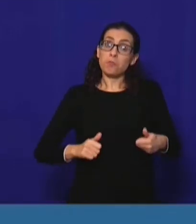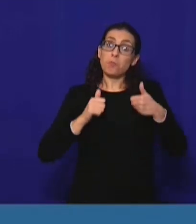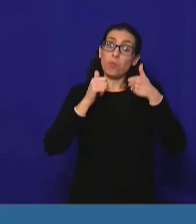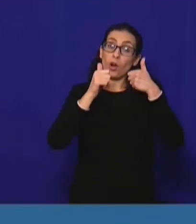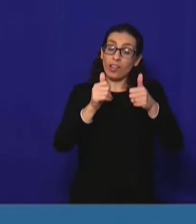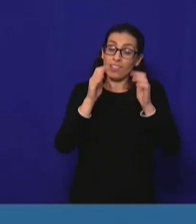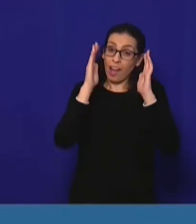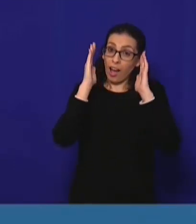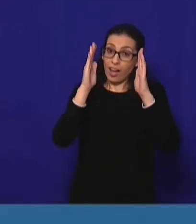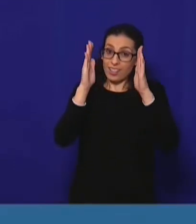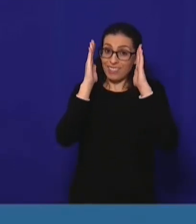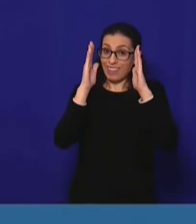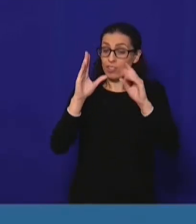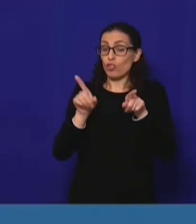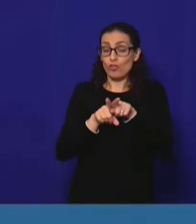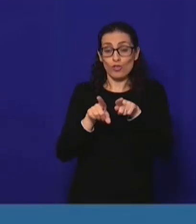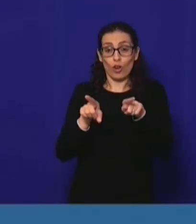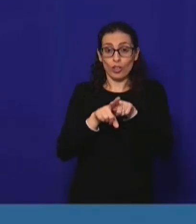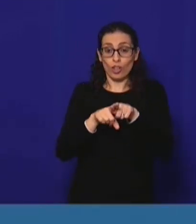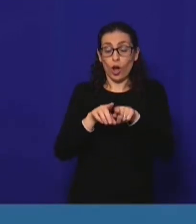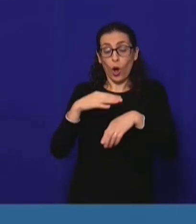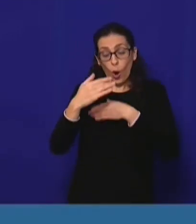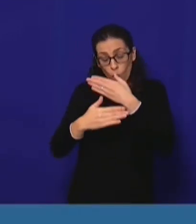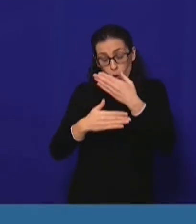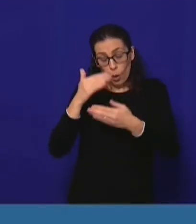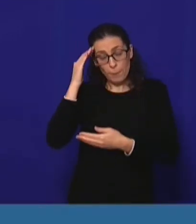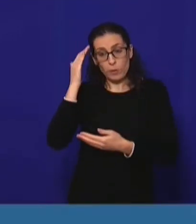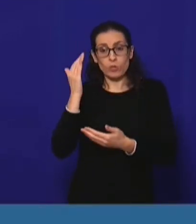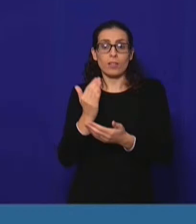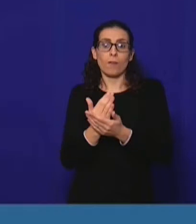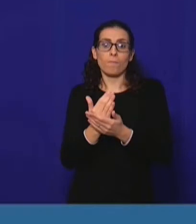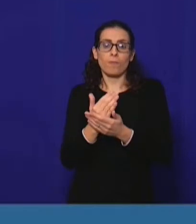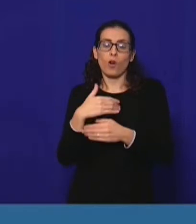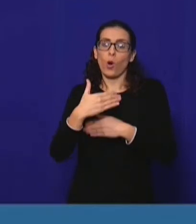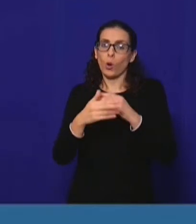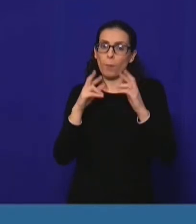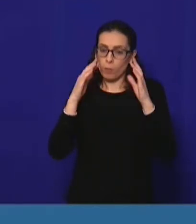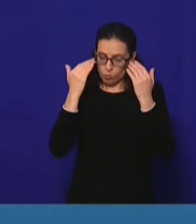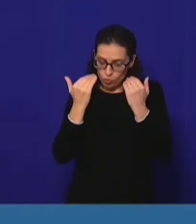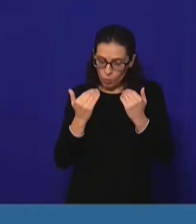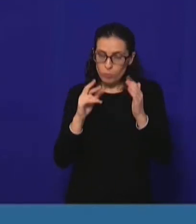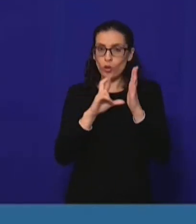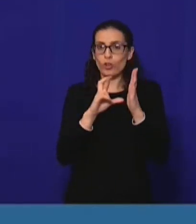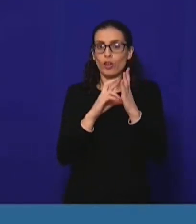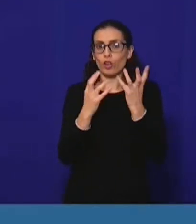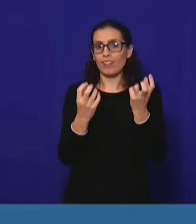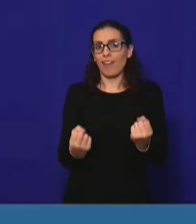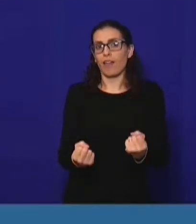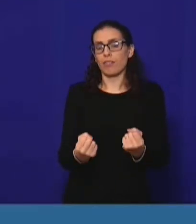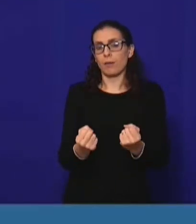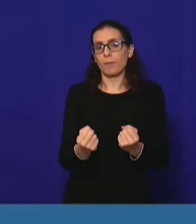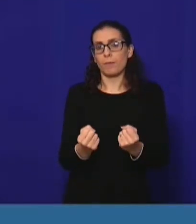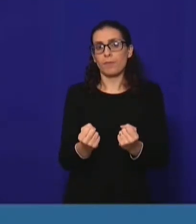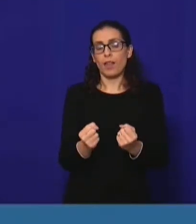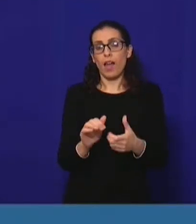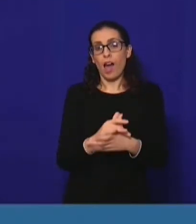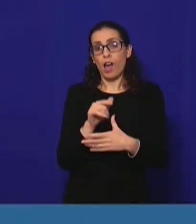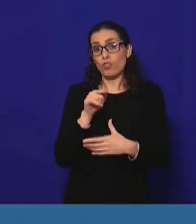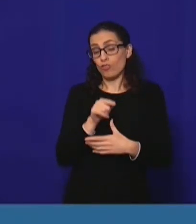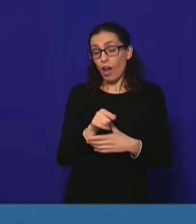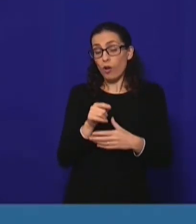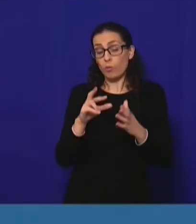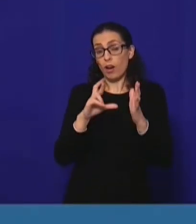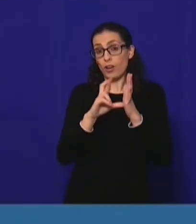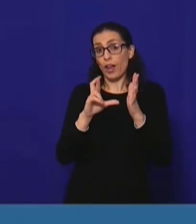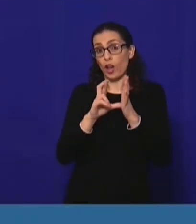noqogħdu attenti u nżommu ruħna sejf u nibqgħu insegwu l-miżuri li għandna fil-post. Għaliex dawn kienu il-miżuri li rajnihom